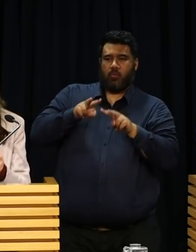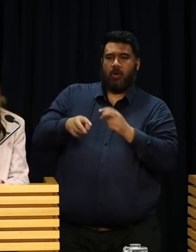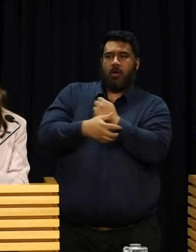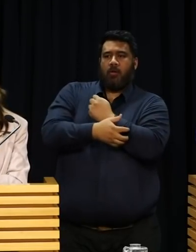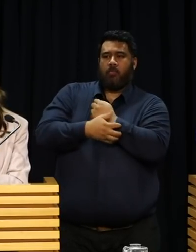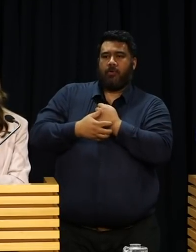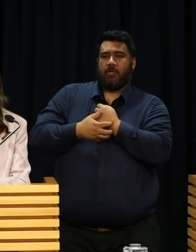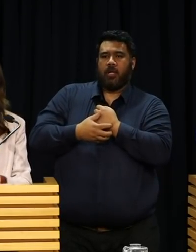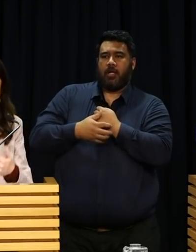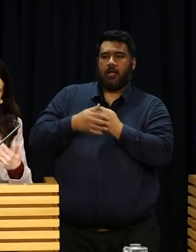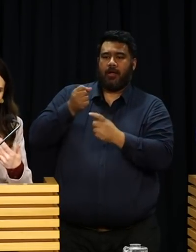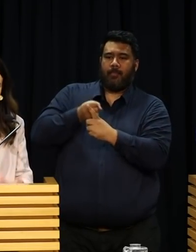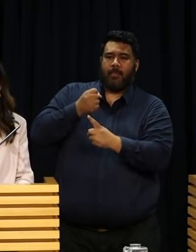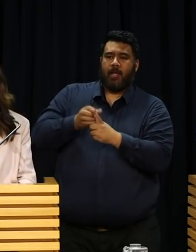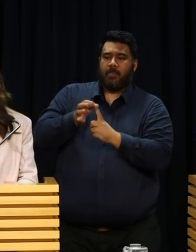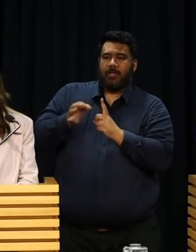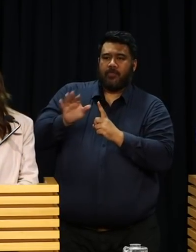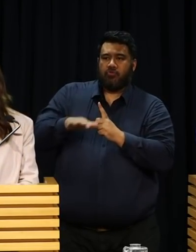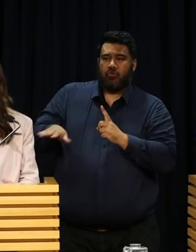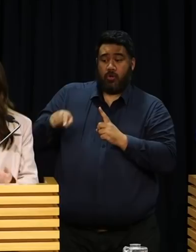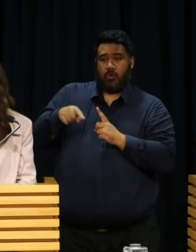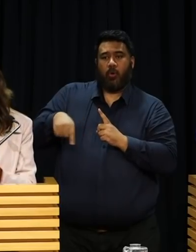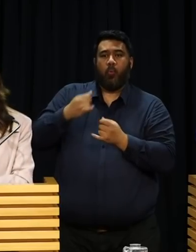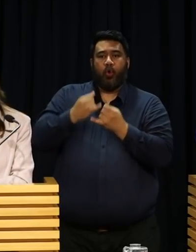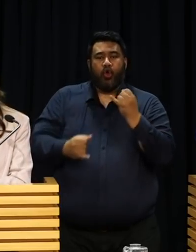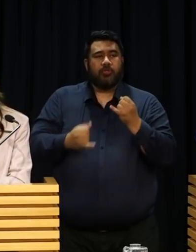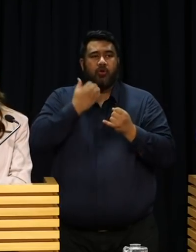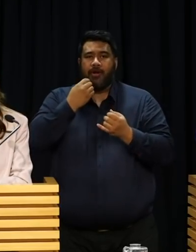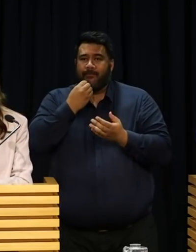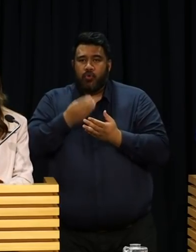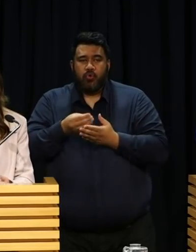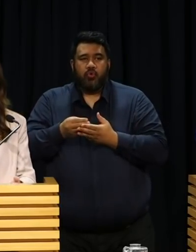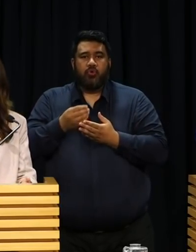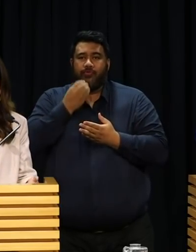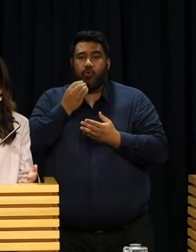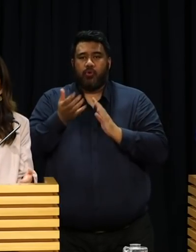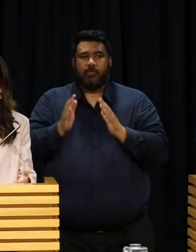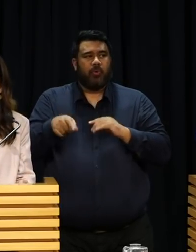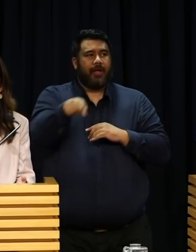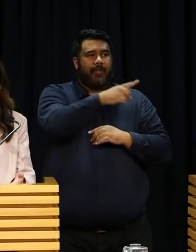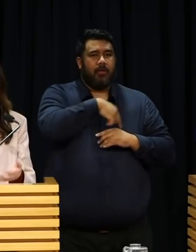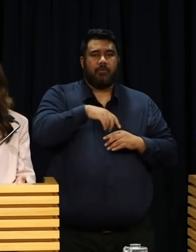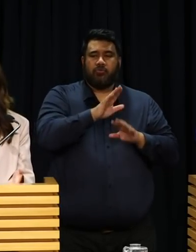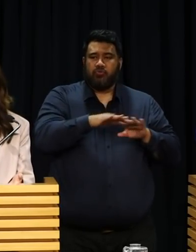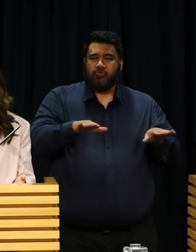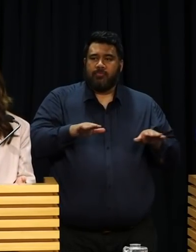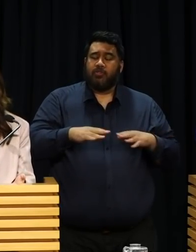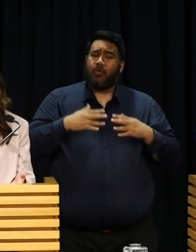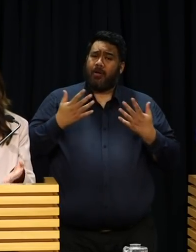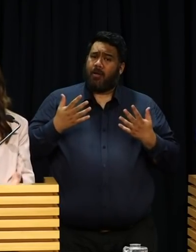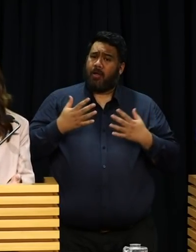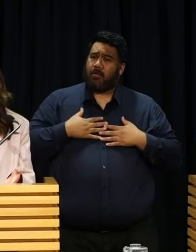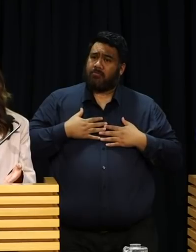children, Pacifica children. We see that they suffer greater rates of food insecurity than other children. So we are, I would like to